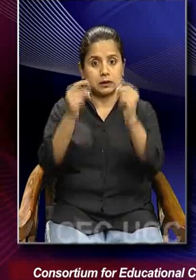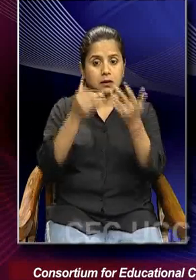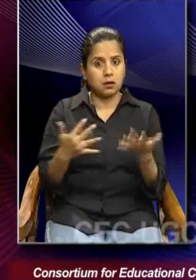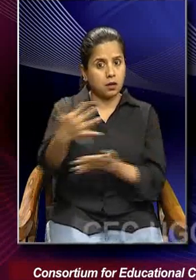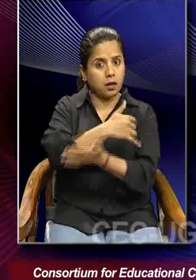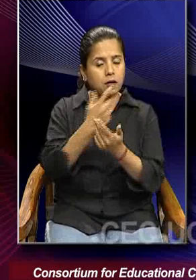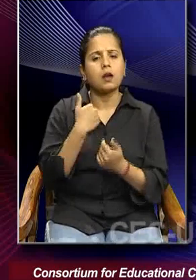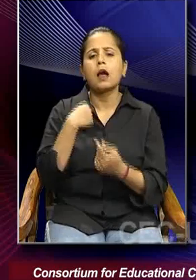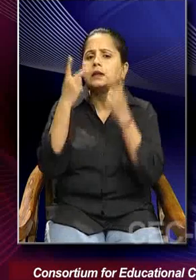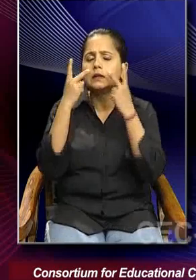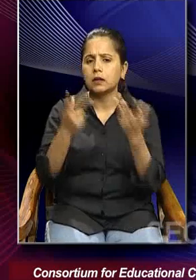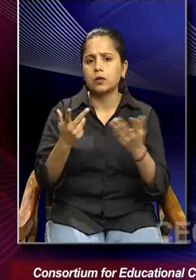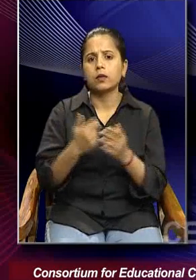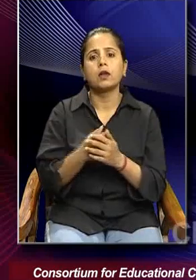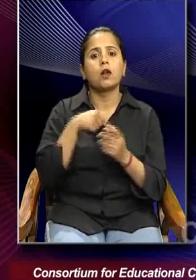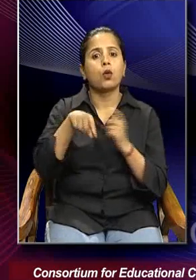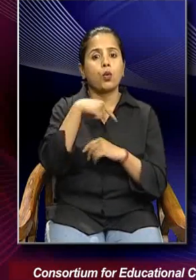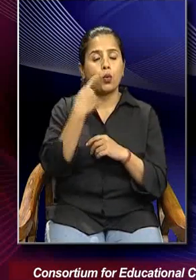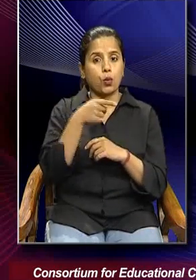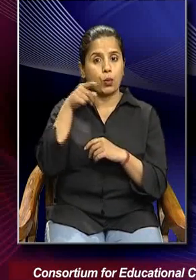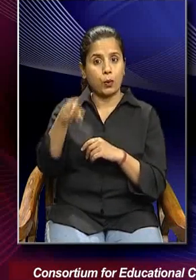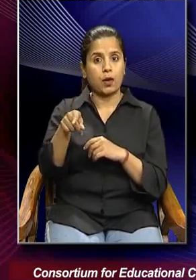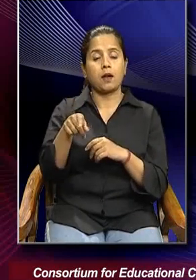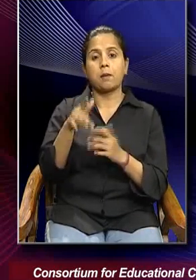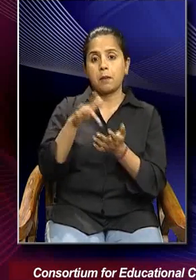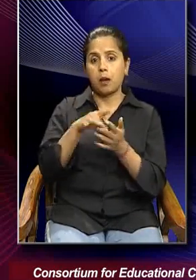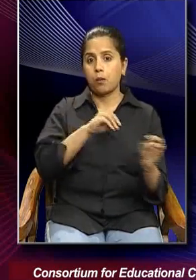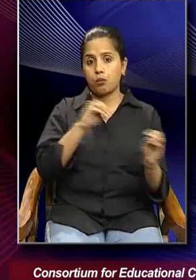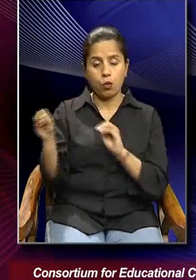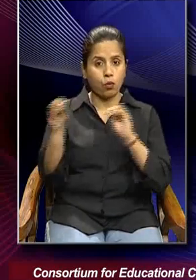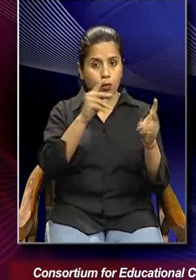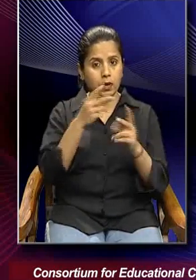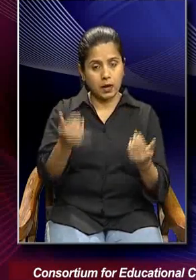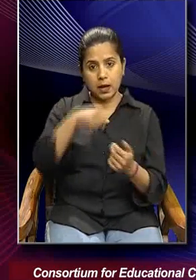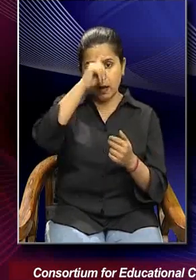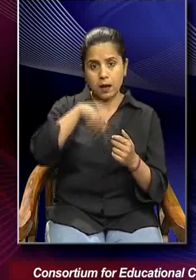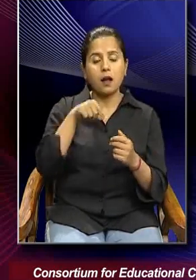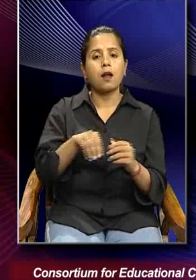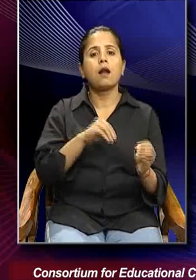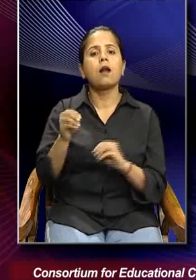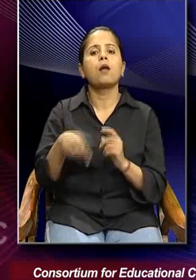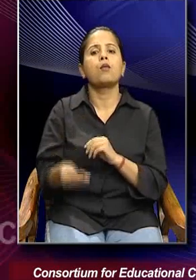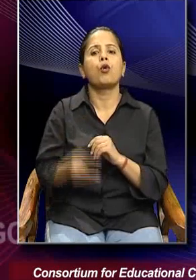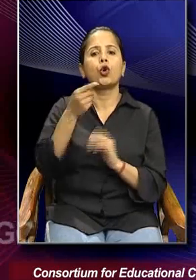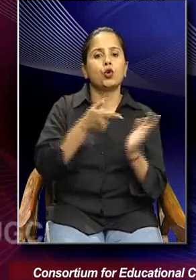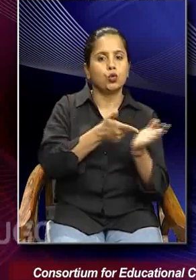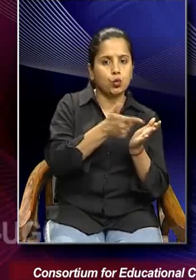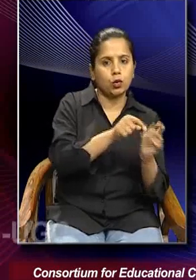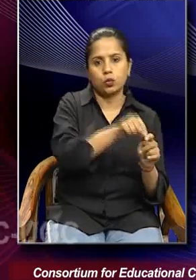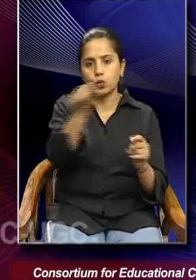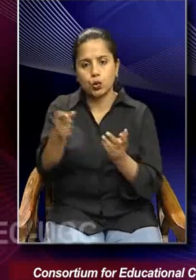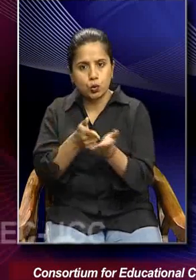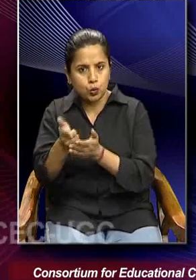we observe that the predominant stream of migration in India happens to be rural to rural.